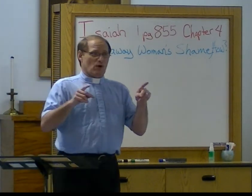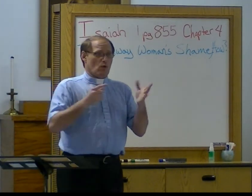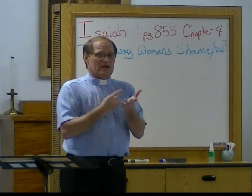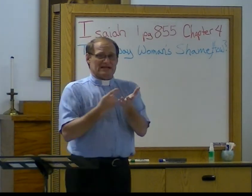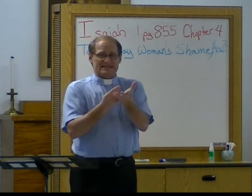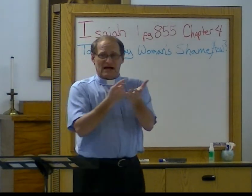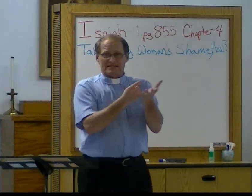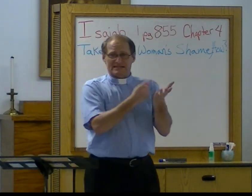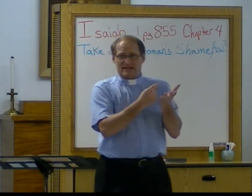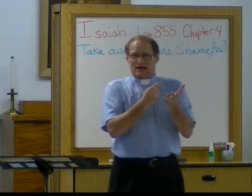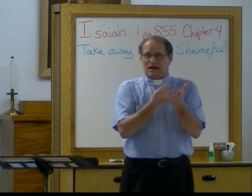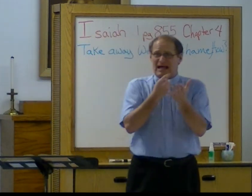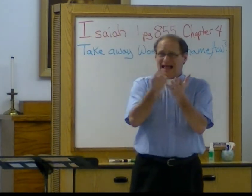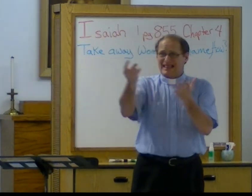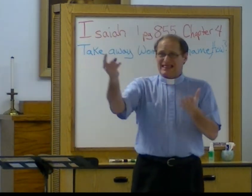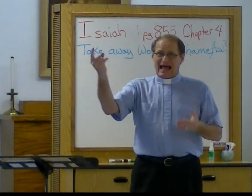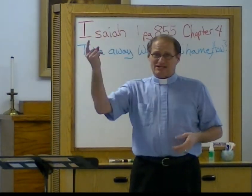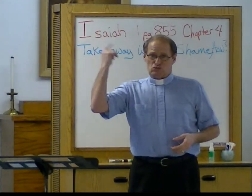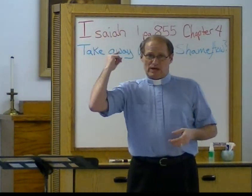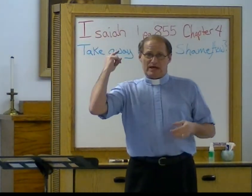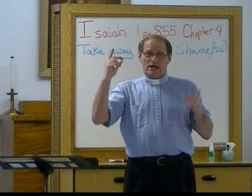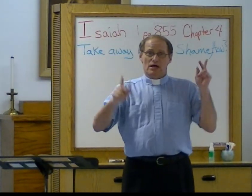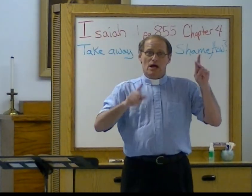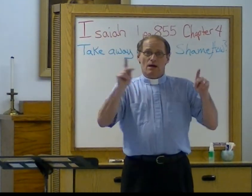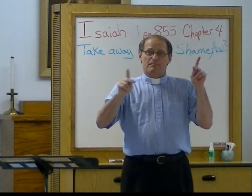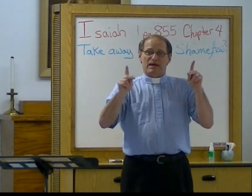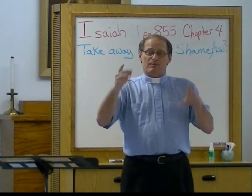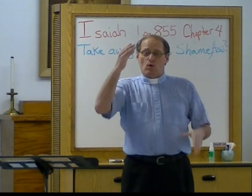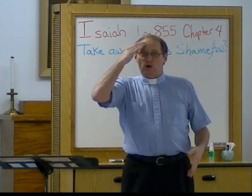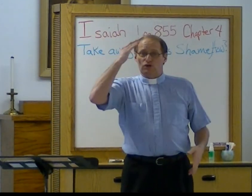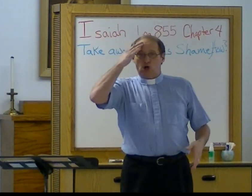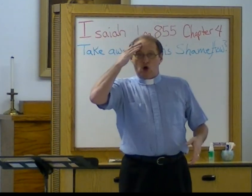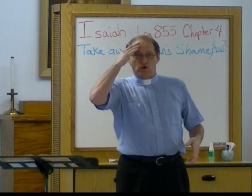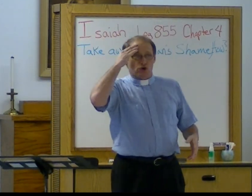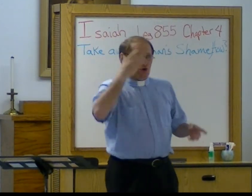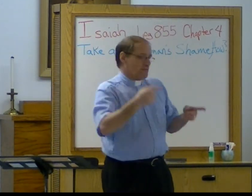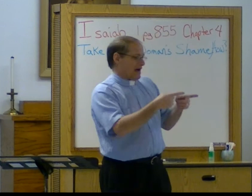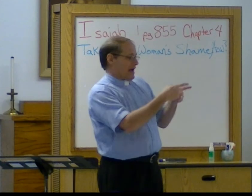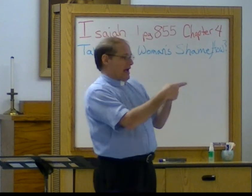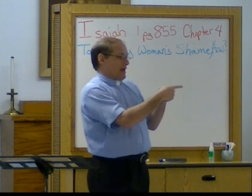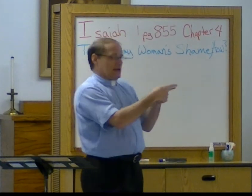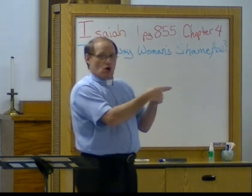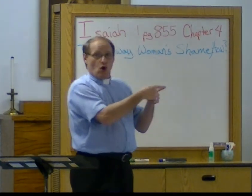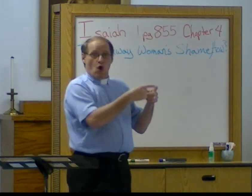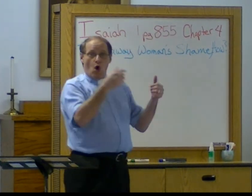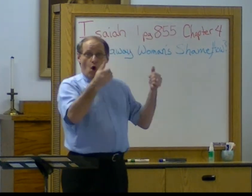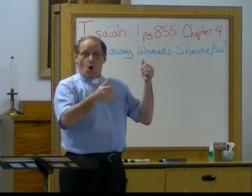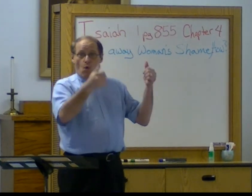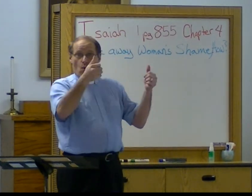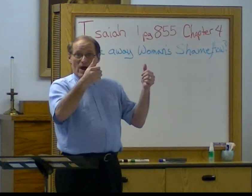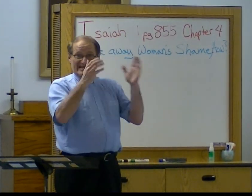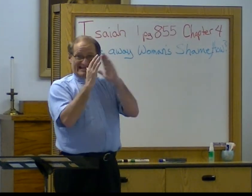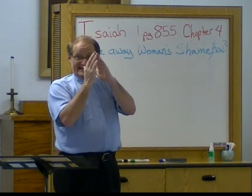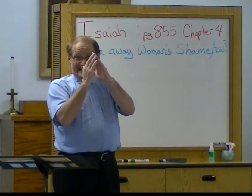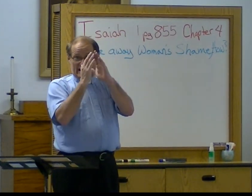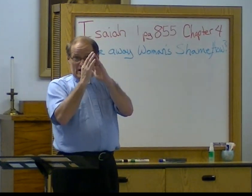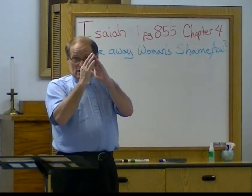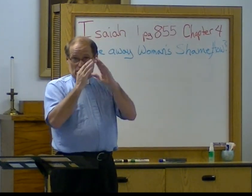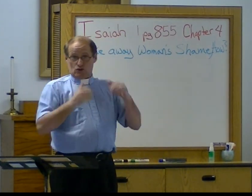People we discussed last week, people will know you by which city